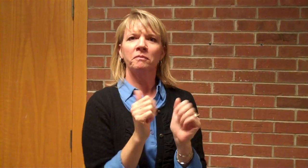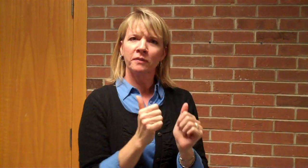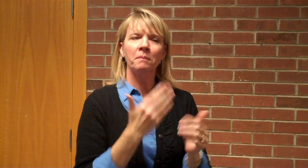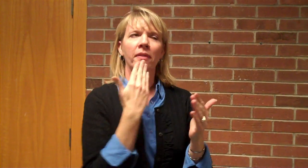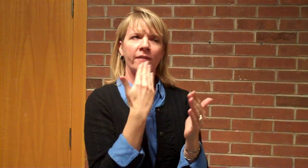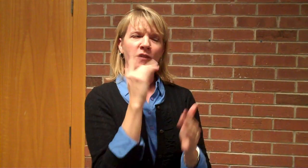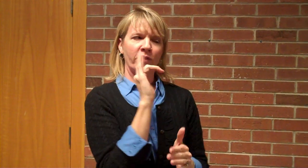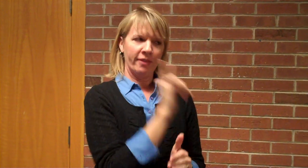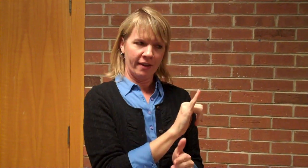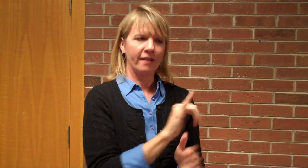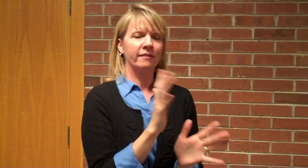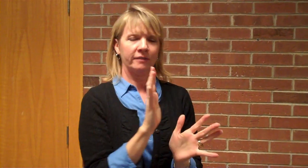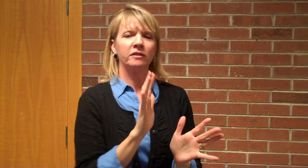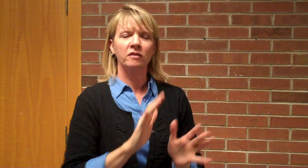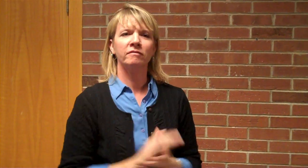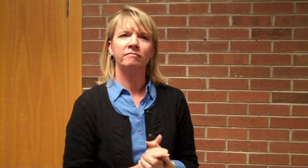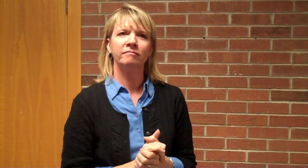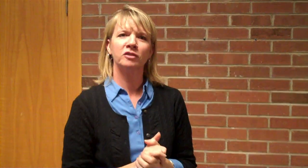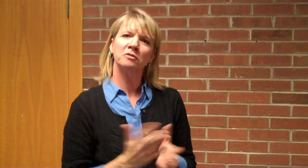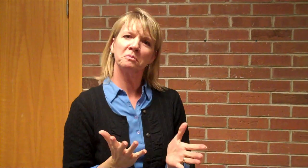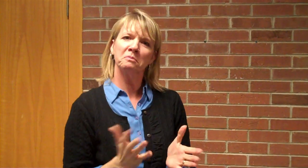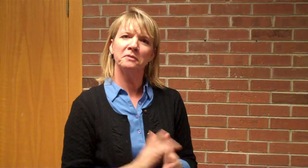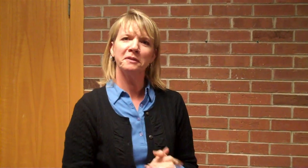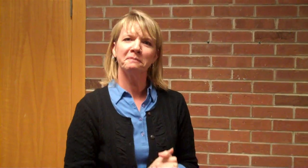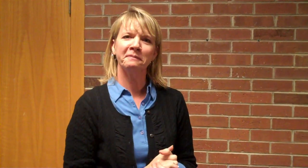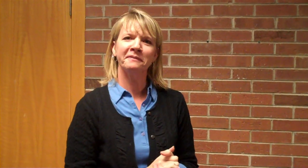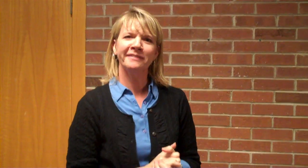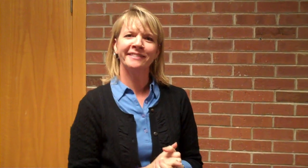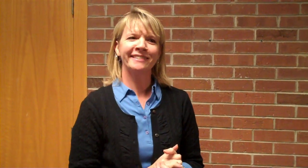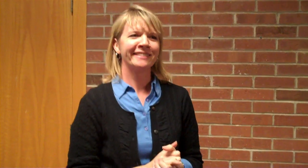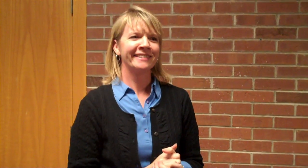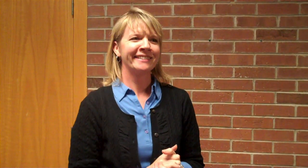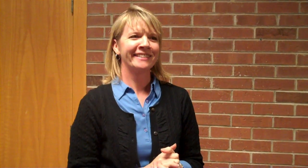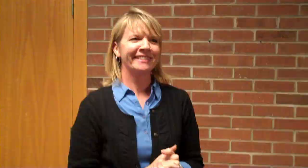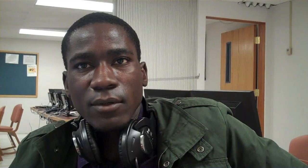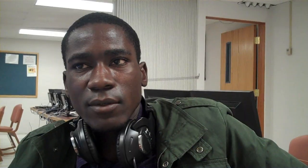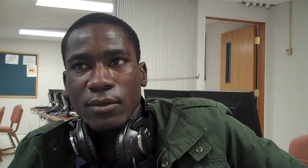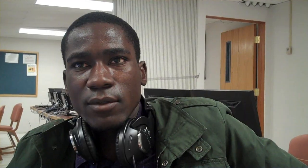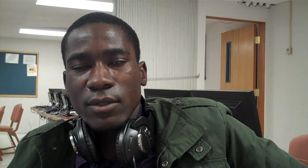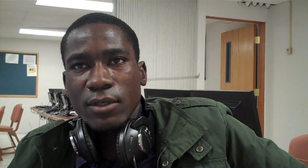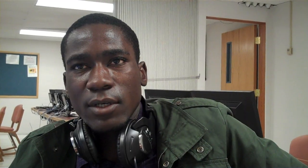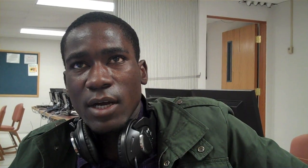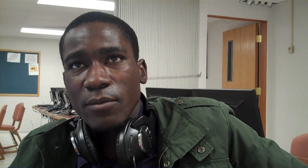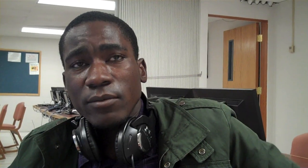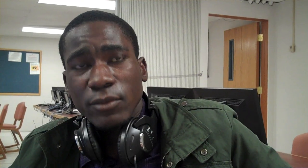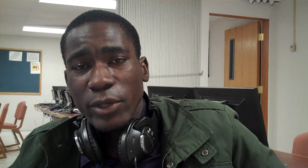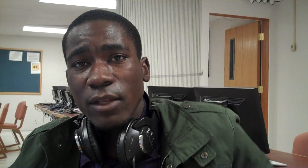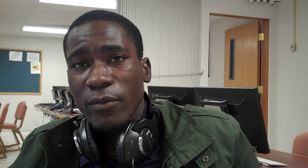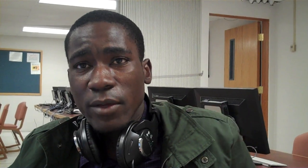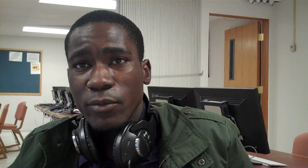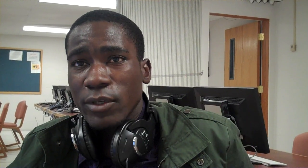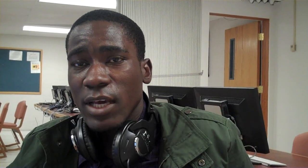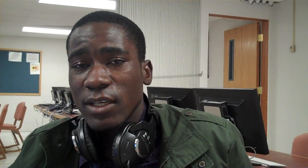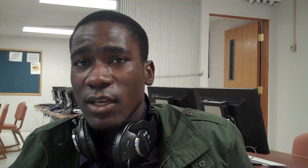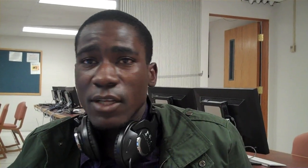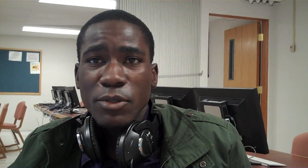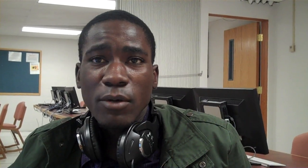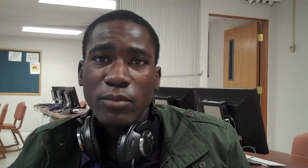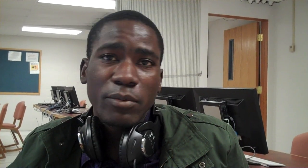was okay, so you know, I'm really thankful for things like that, that things work out. I'm really thankful that there are some people